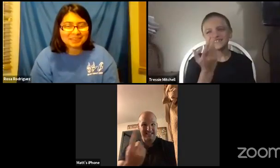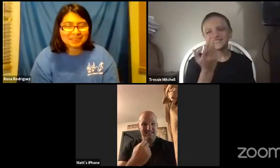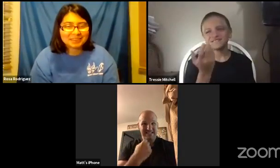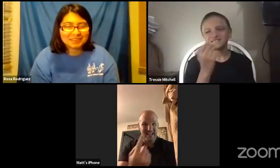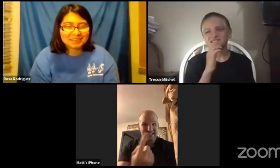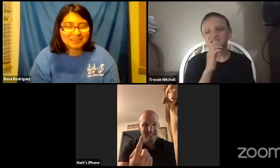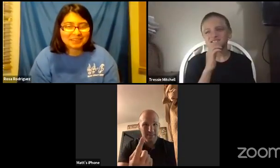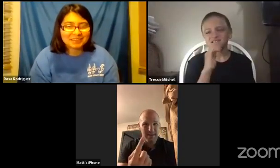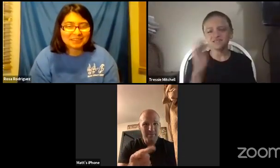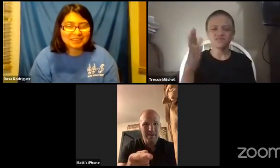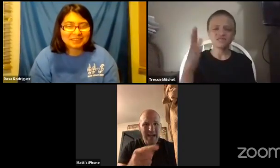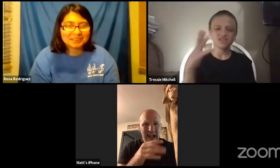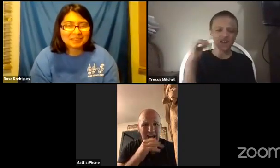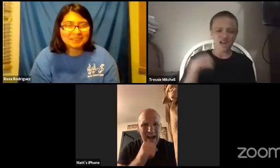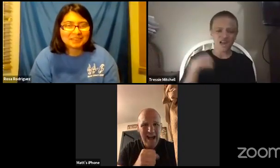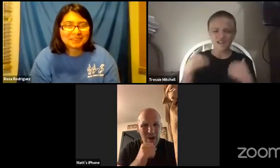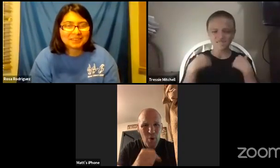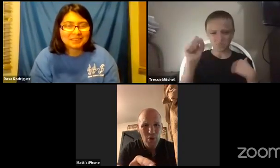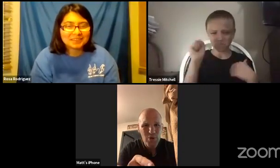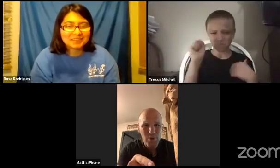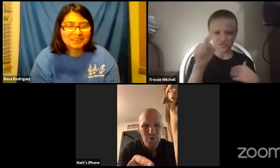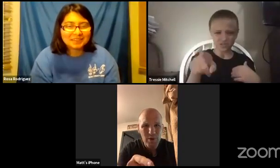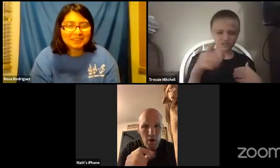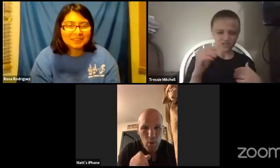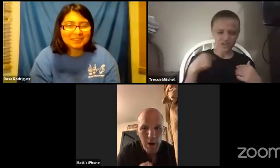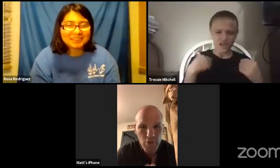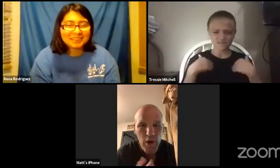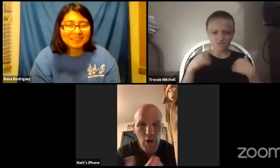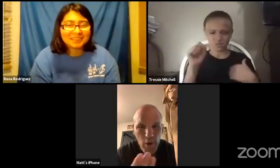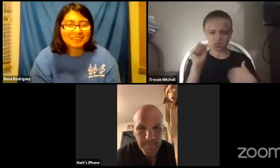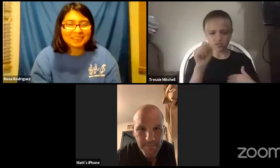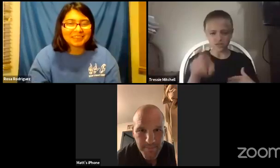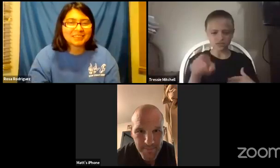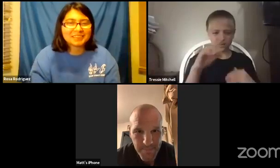Hey, Marshall, can I say something?